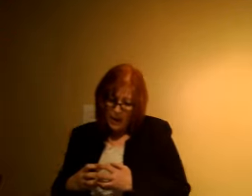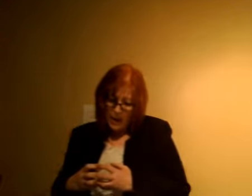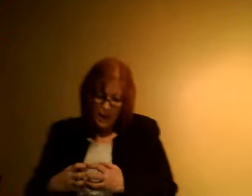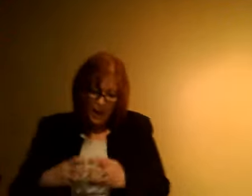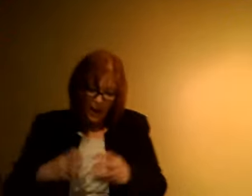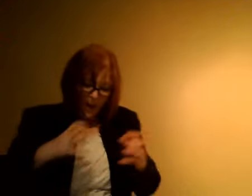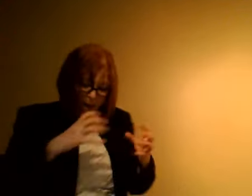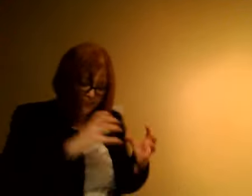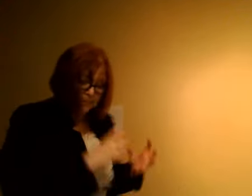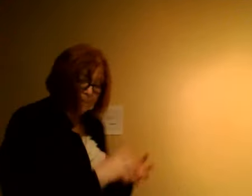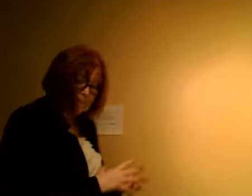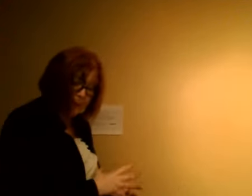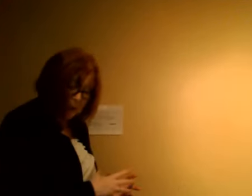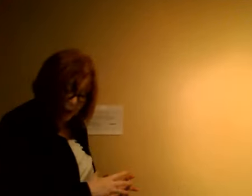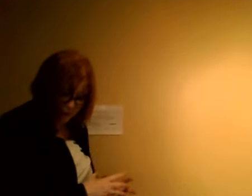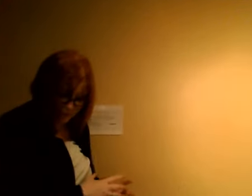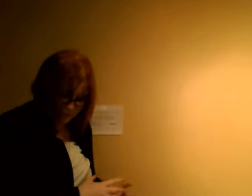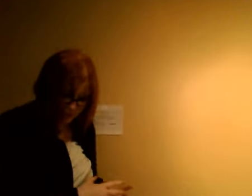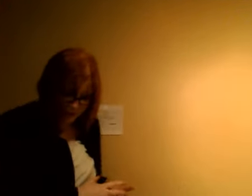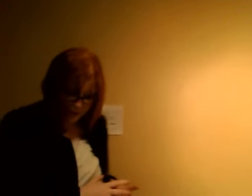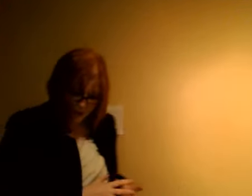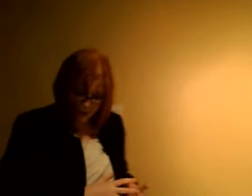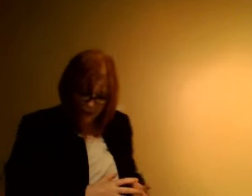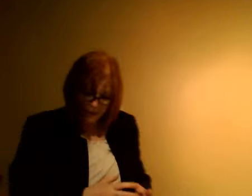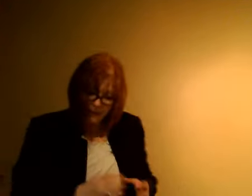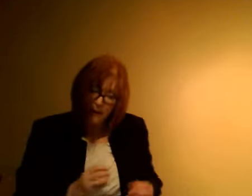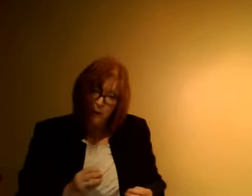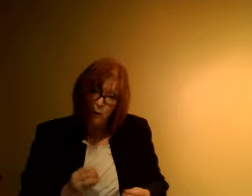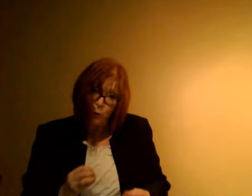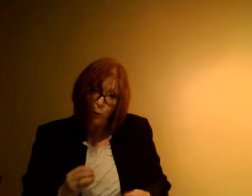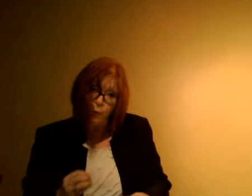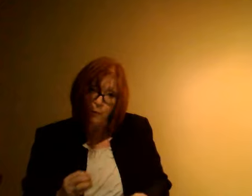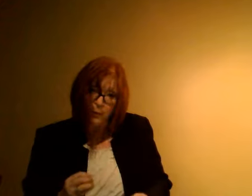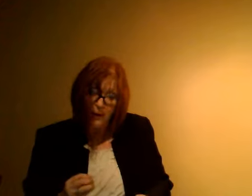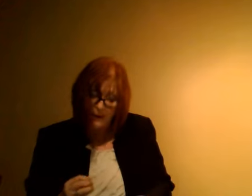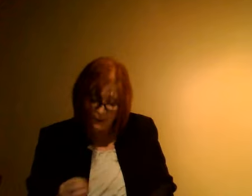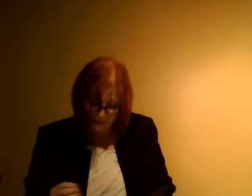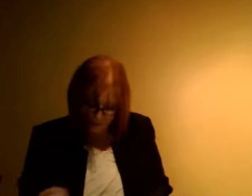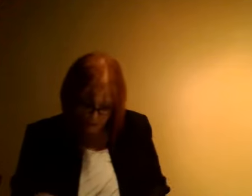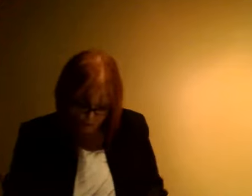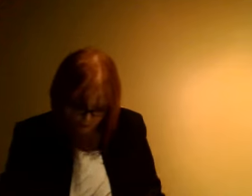and become leaders worth bragging about.